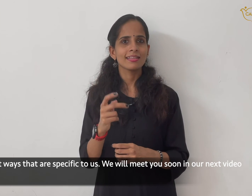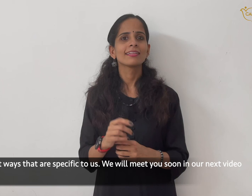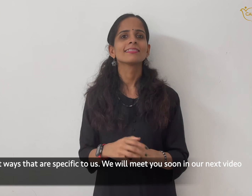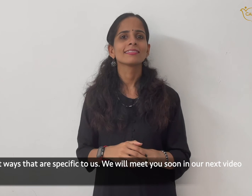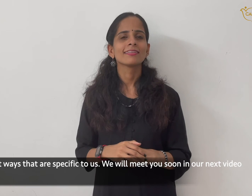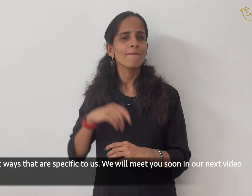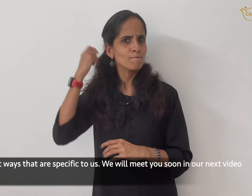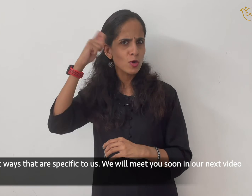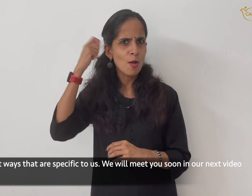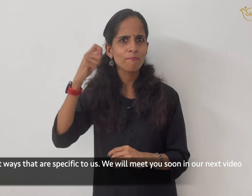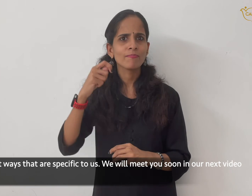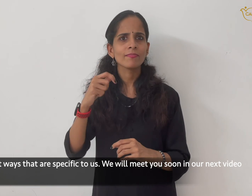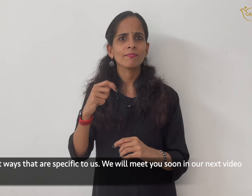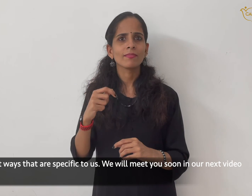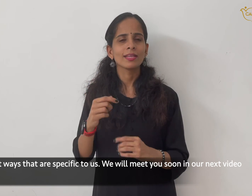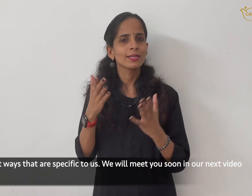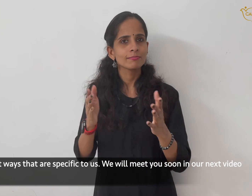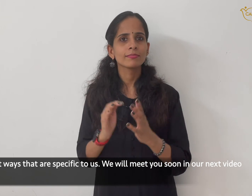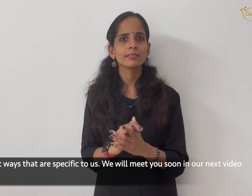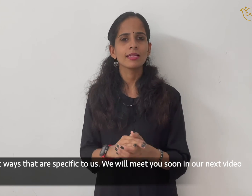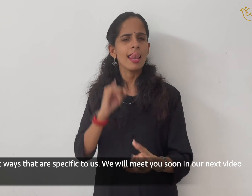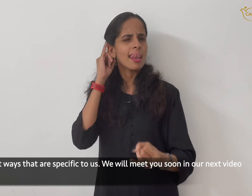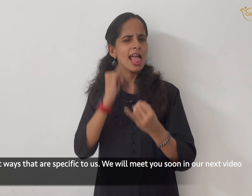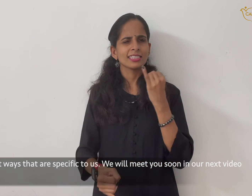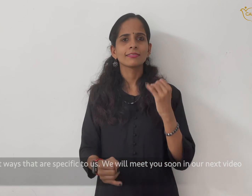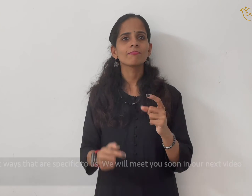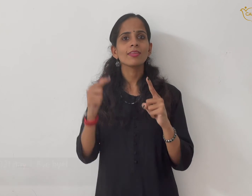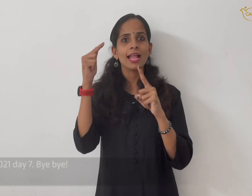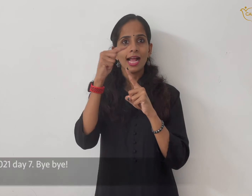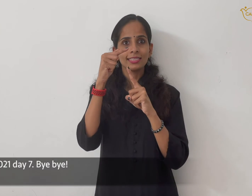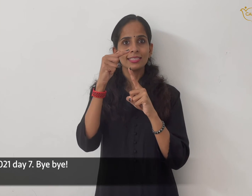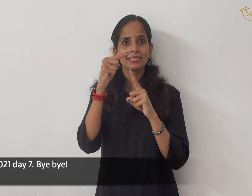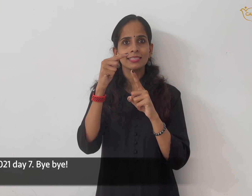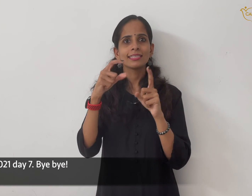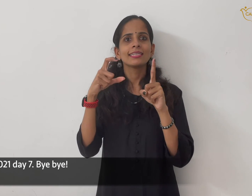We will meet you soon in our next video for